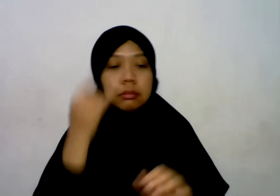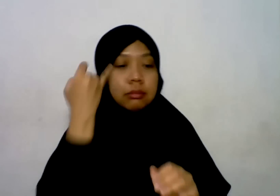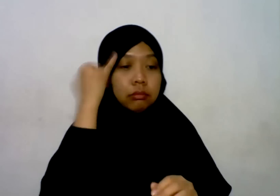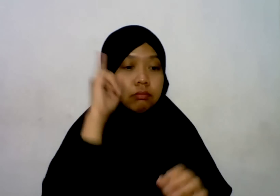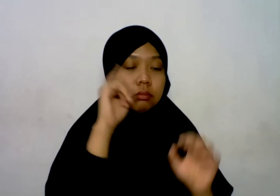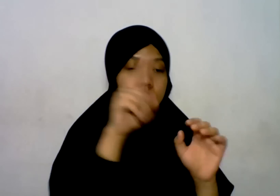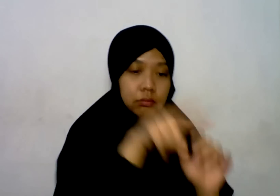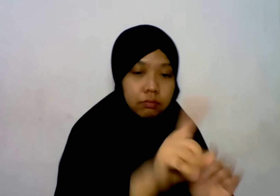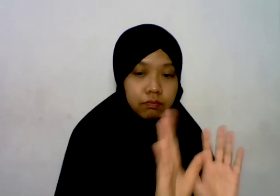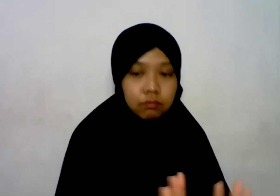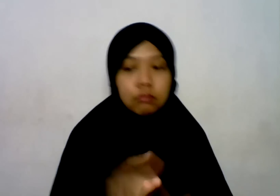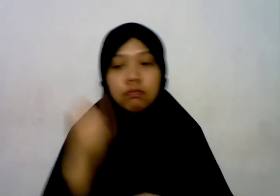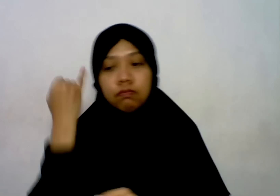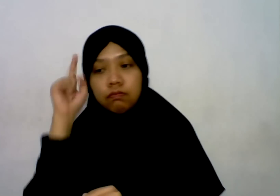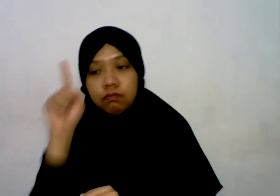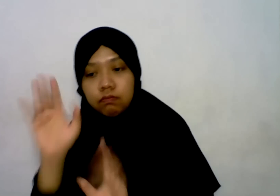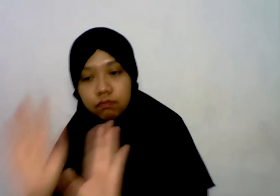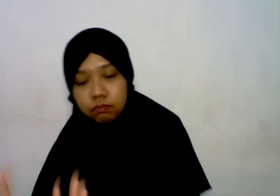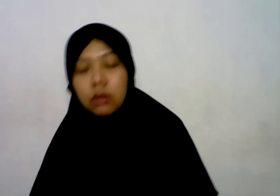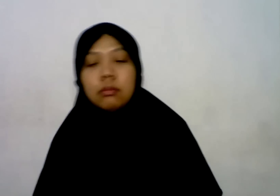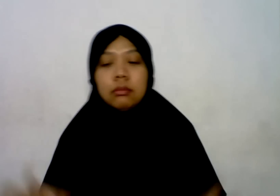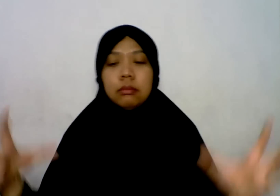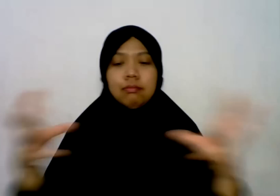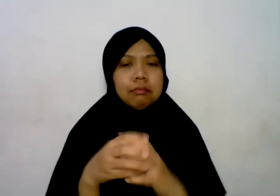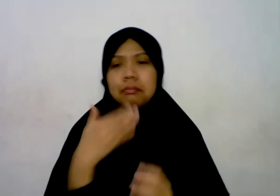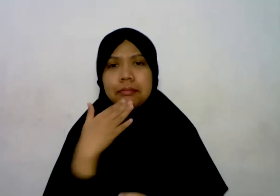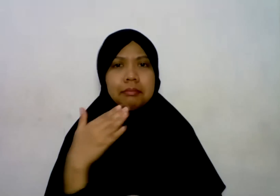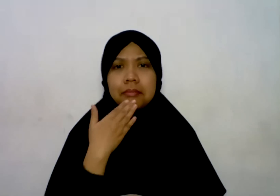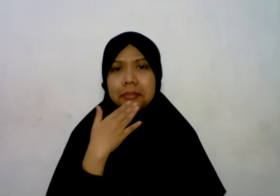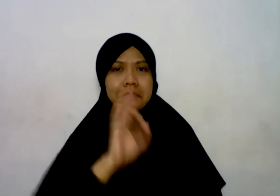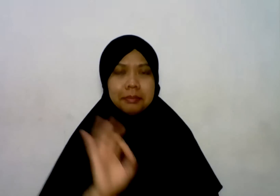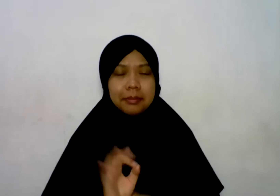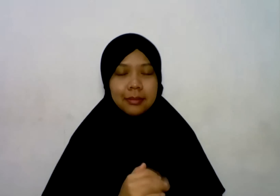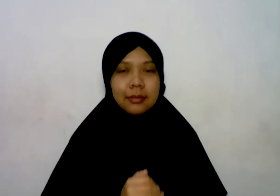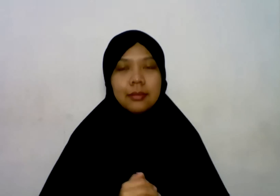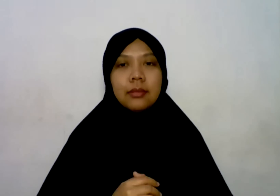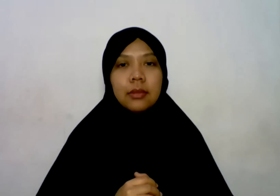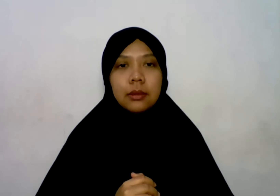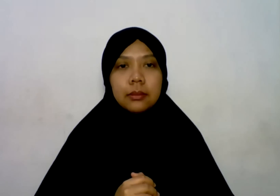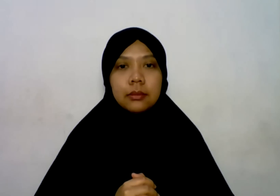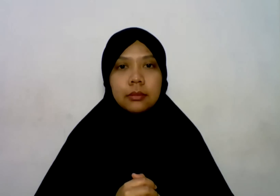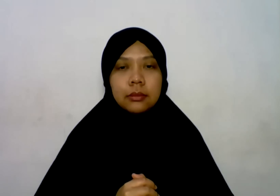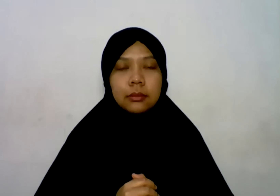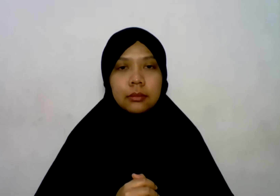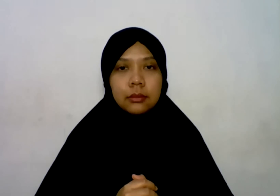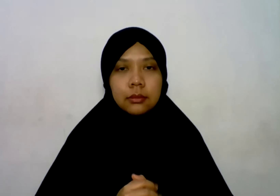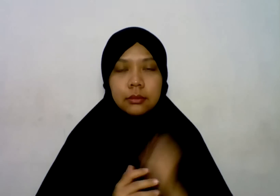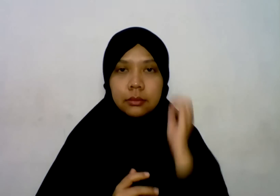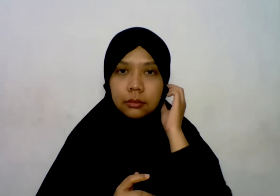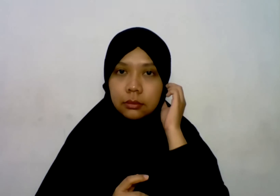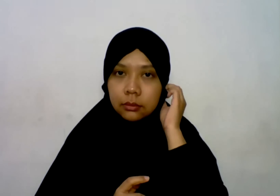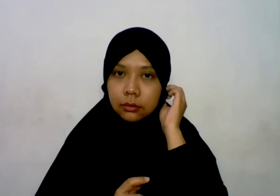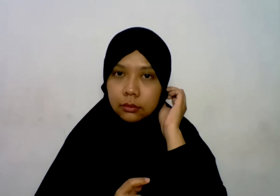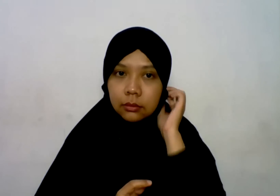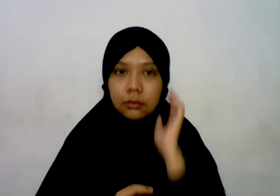For example, the way how university organize and structure are based on the faculties that are